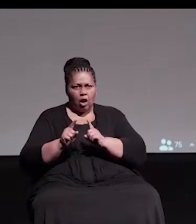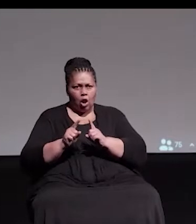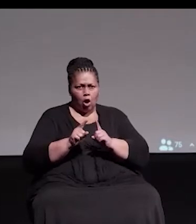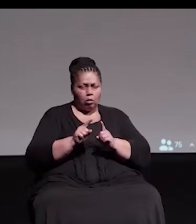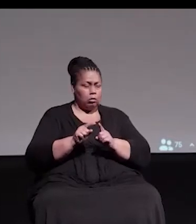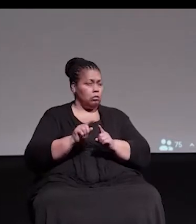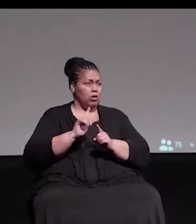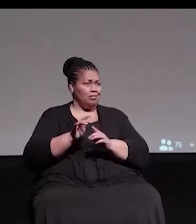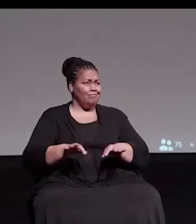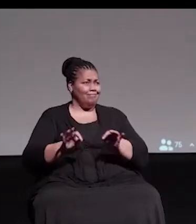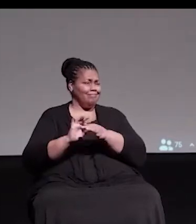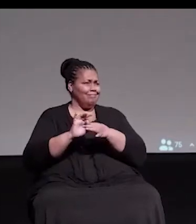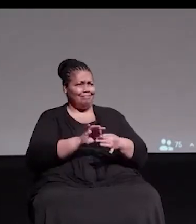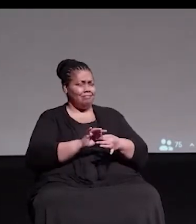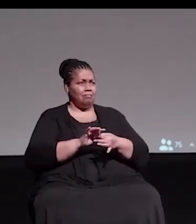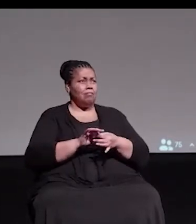formed